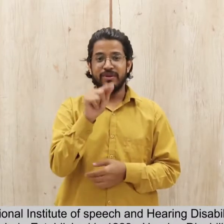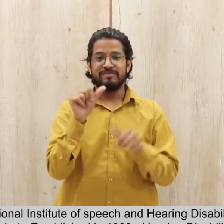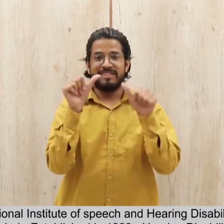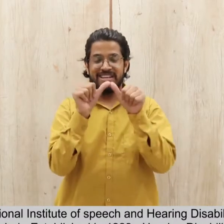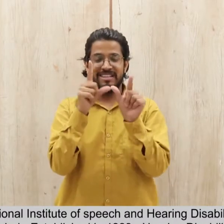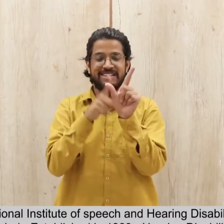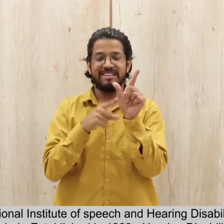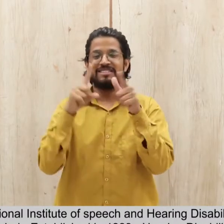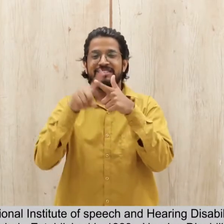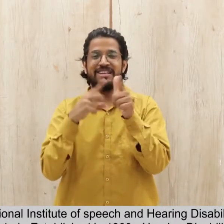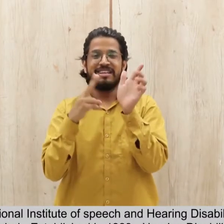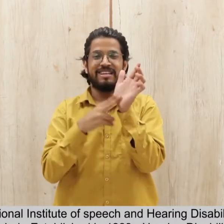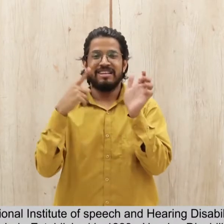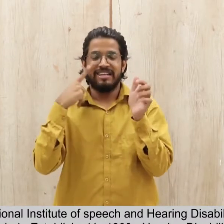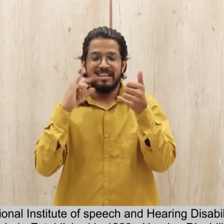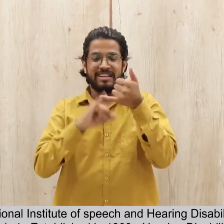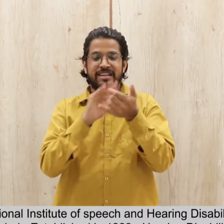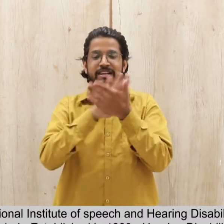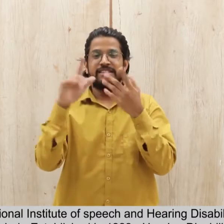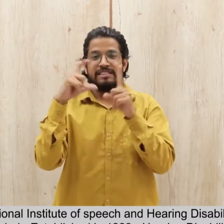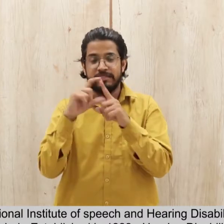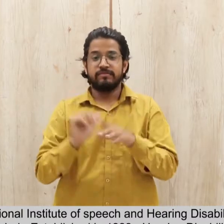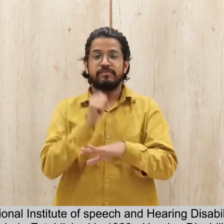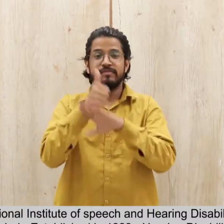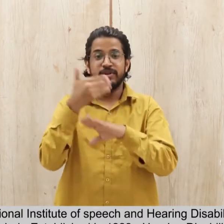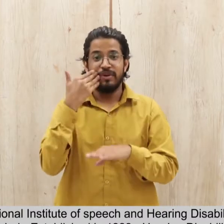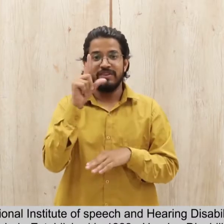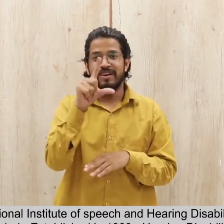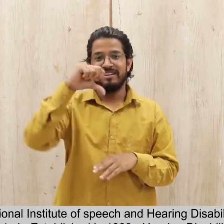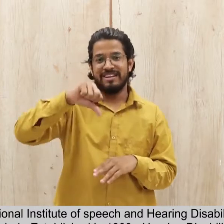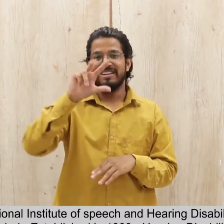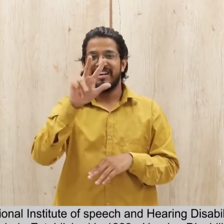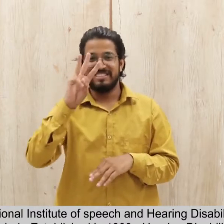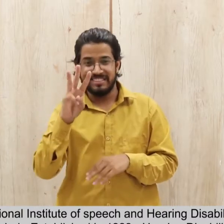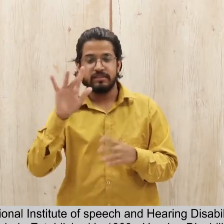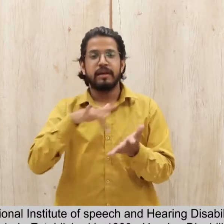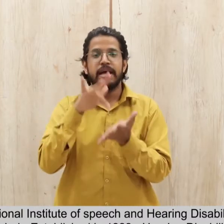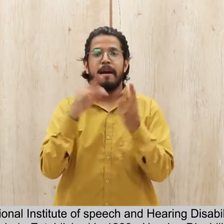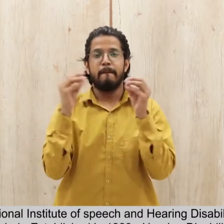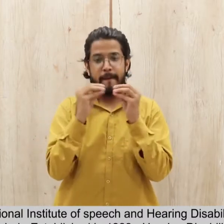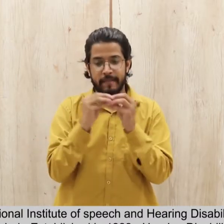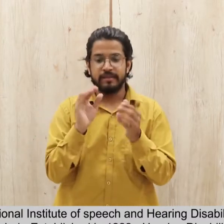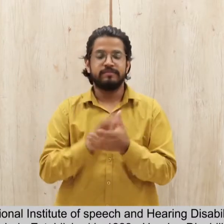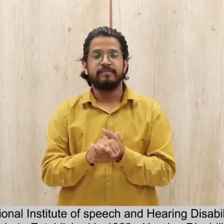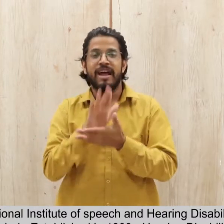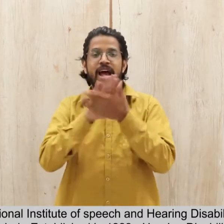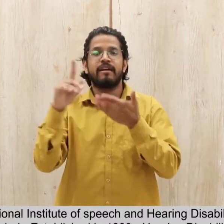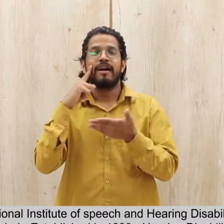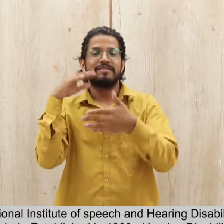Fifth, Ali Iwar Jung National Institute of Speech and Hearing Disabilities, AYJNISHD, Mumbai, established in 1983,